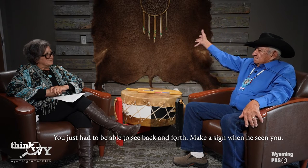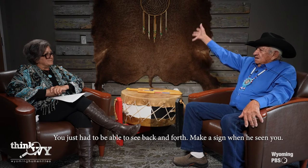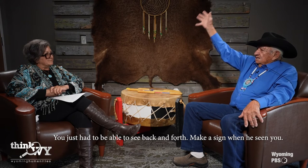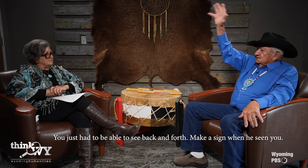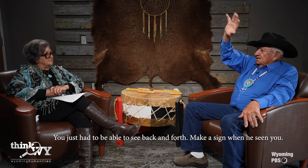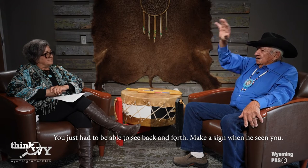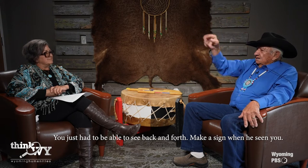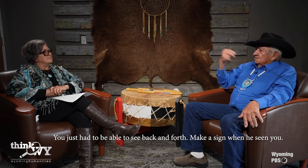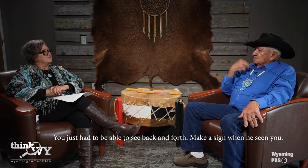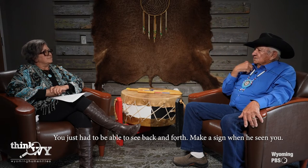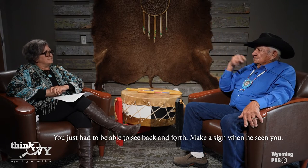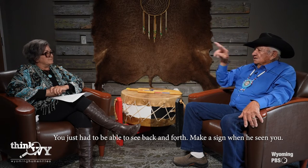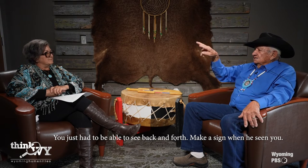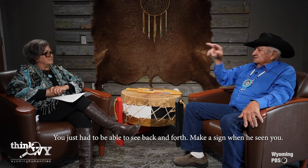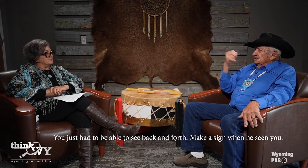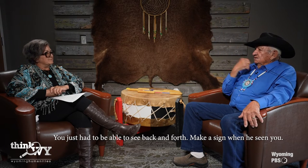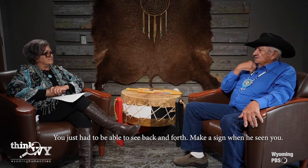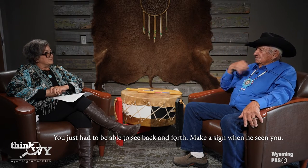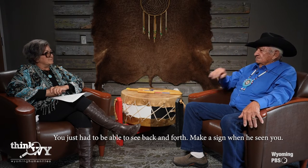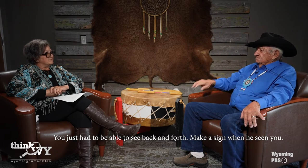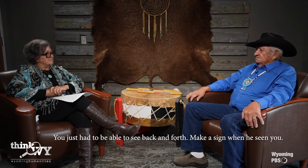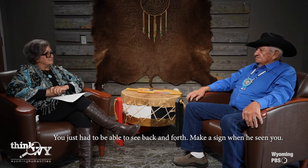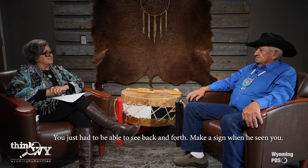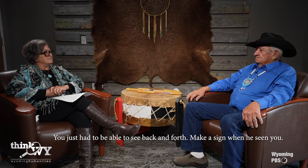Make a sign when he's seen you.